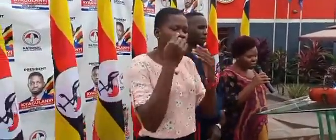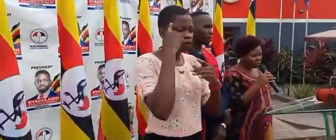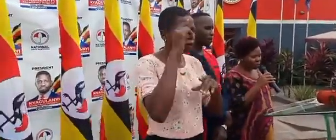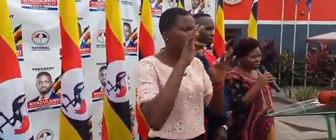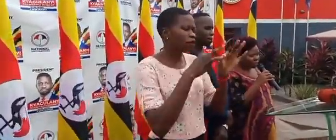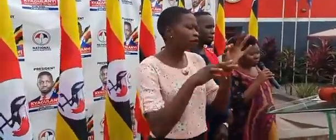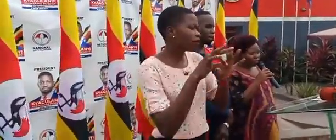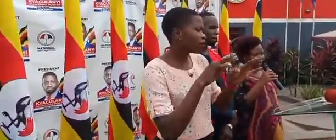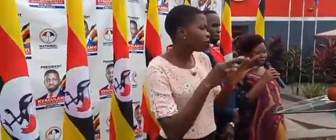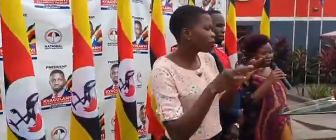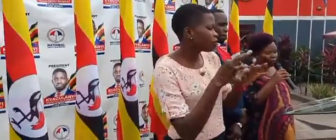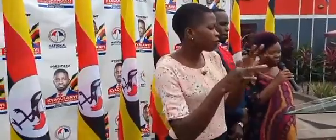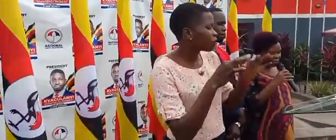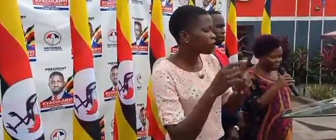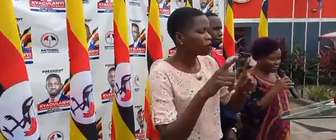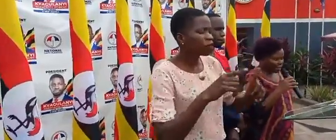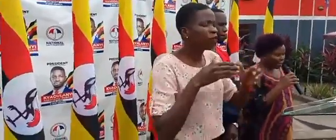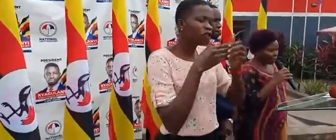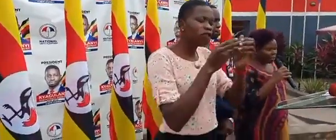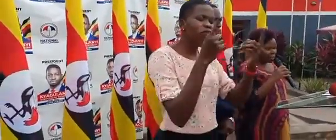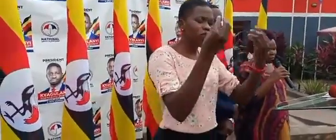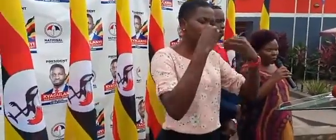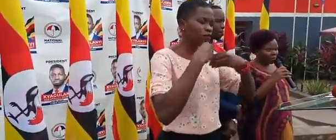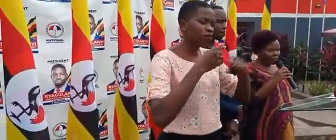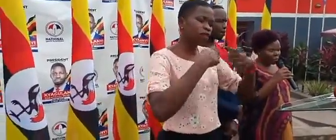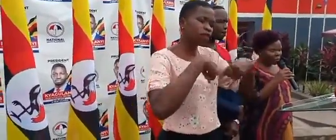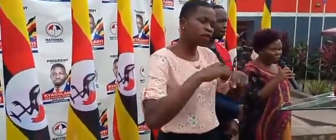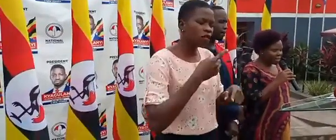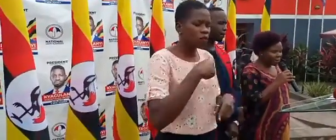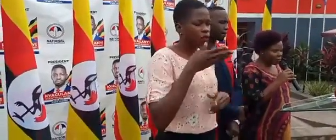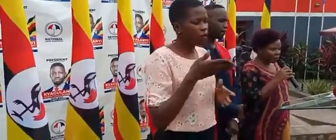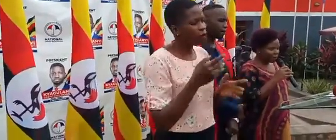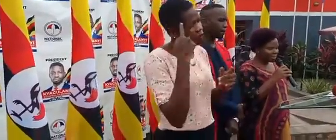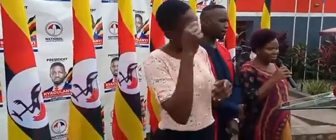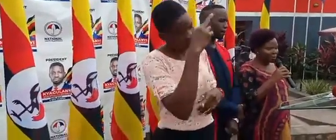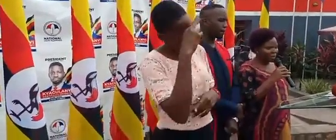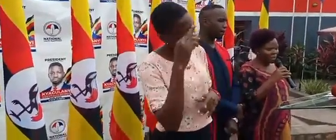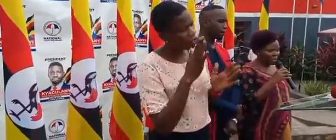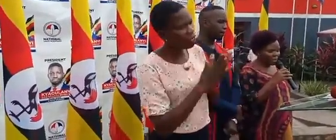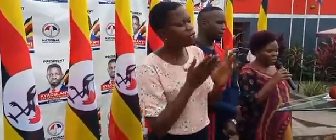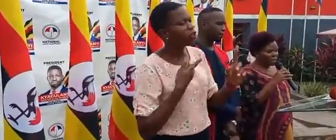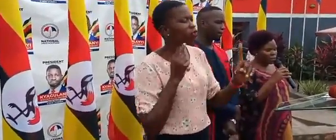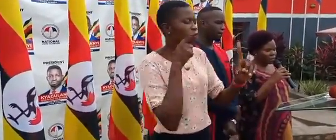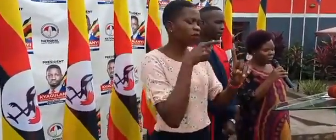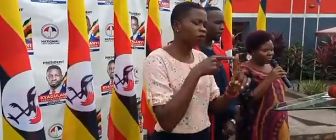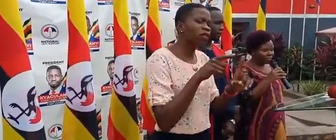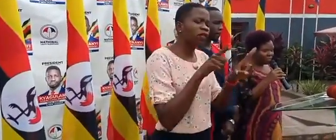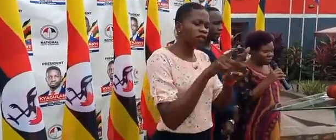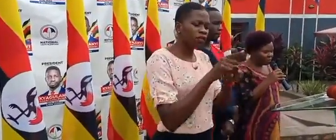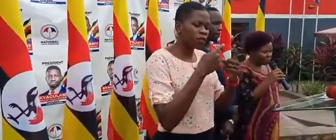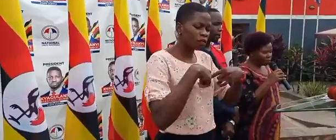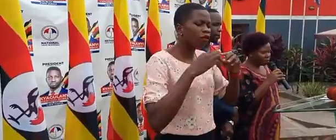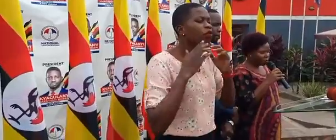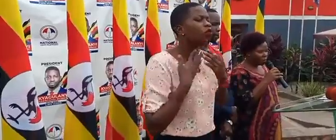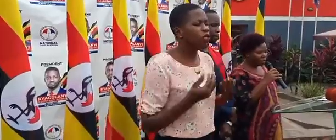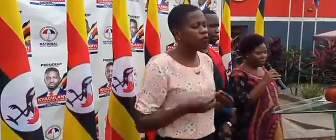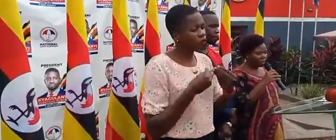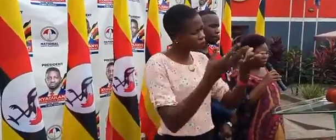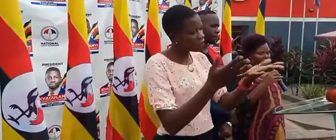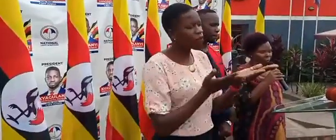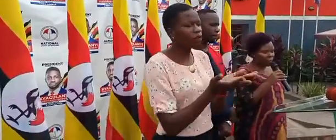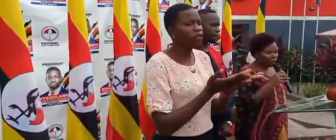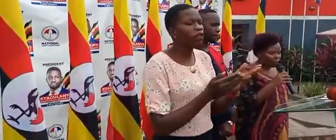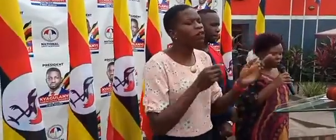of leadership that you've given unto us. We are here for a reason, we are here for a purpose, and we are here to objectively serve the people of